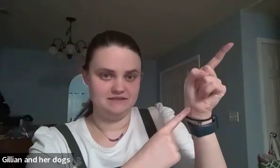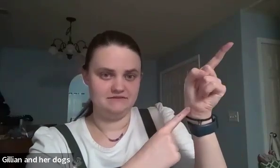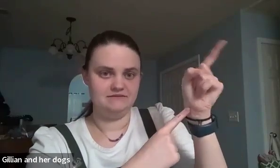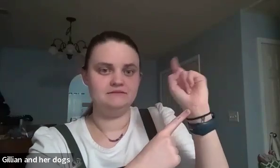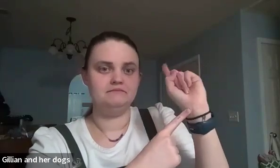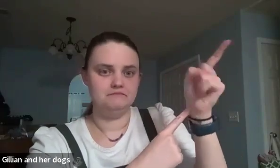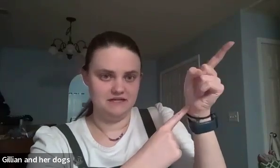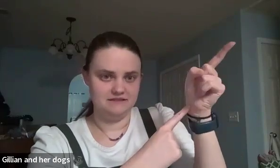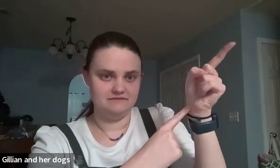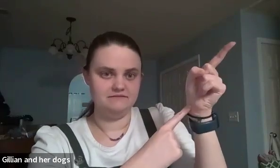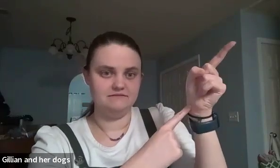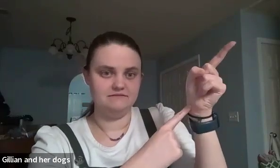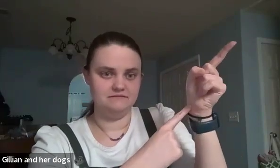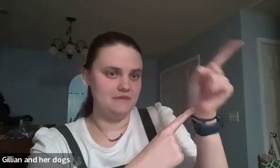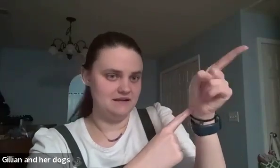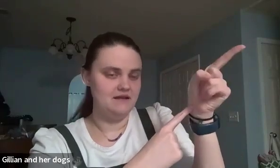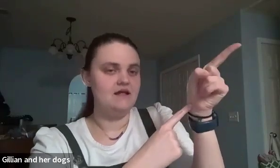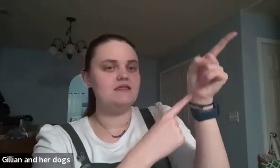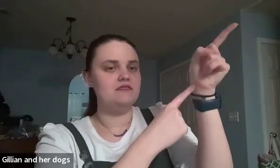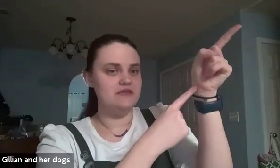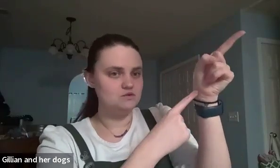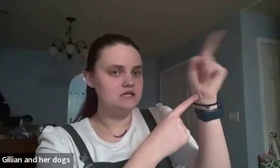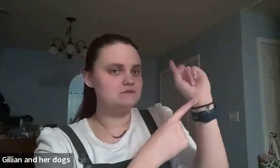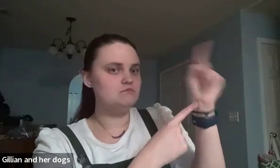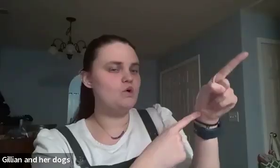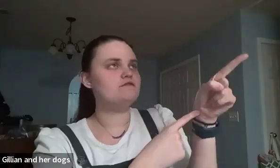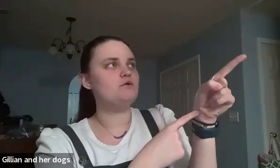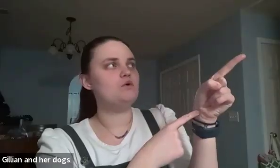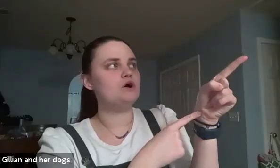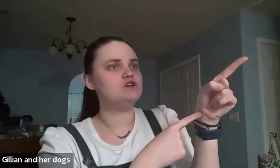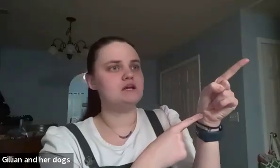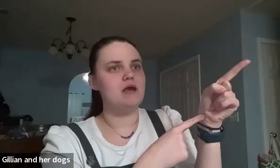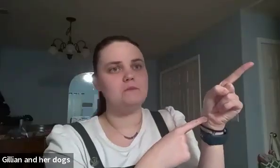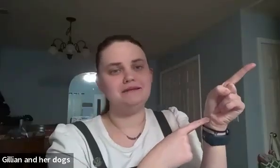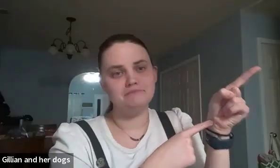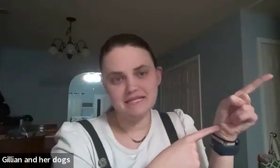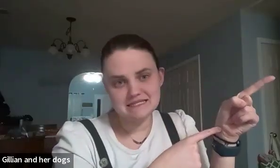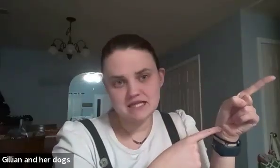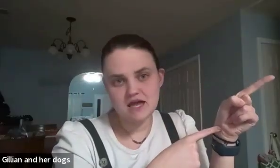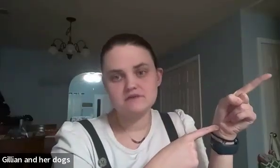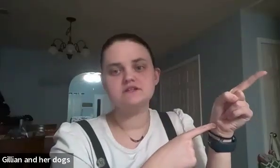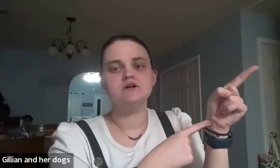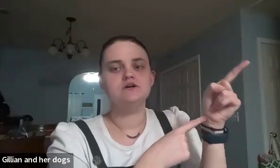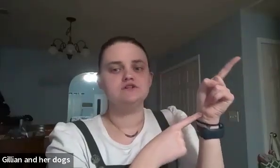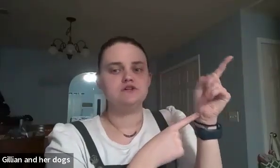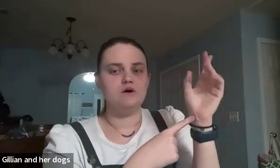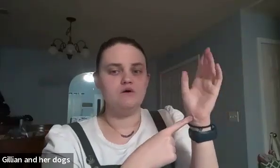minute, minute, minute. This one is more for talking about how many minutes left.